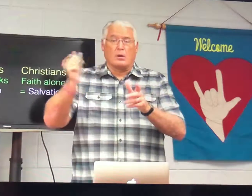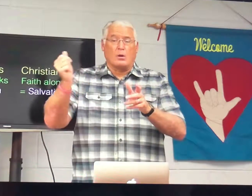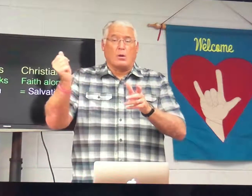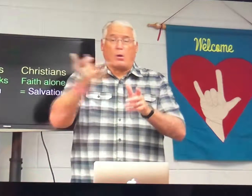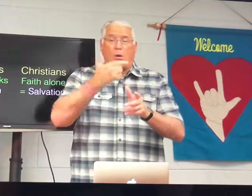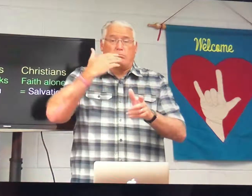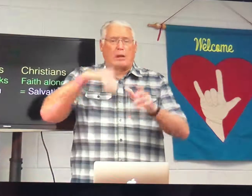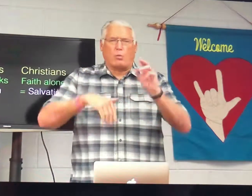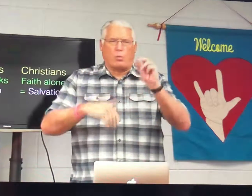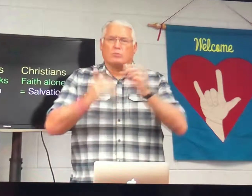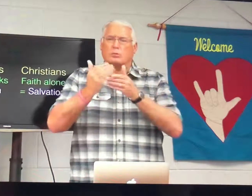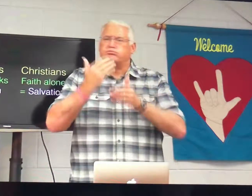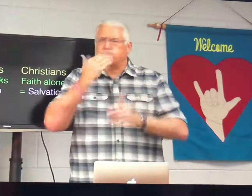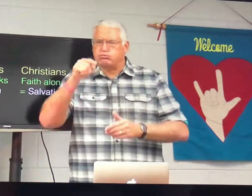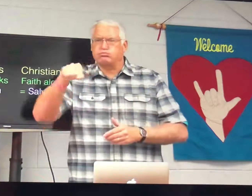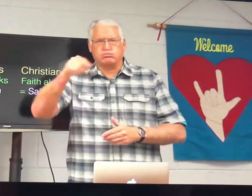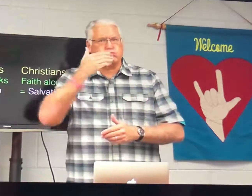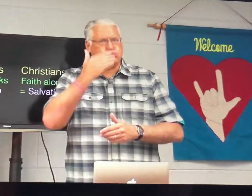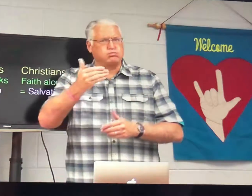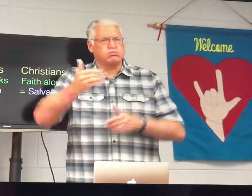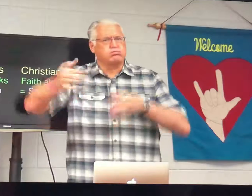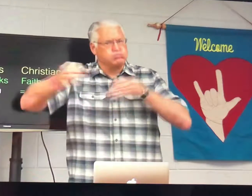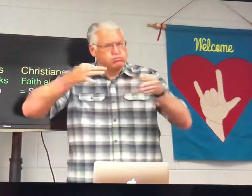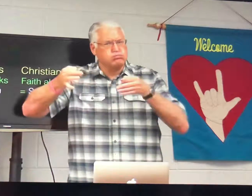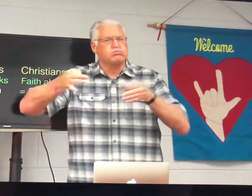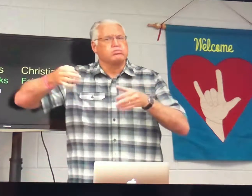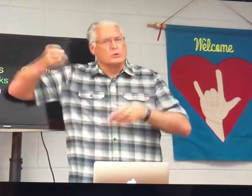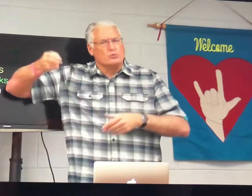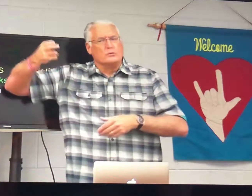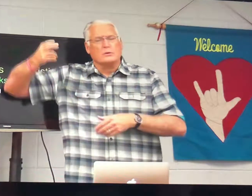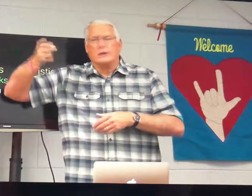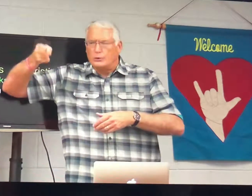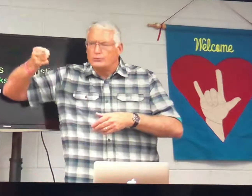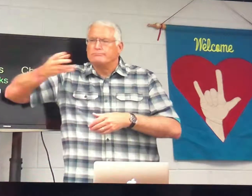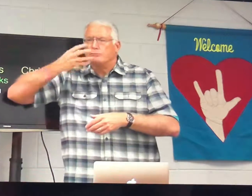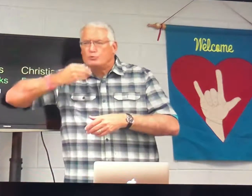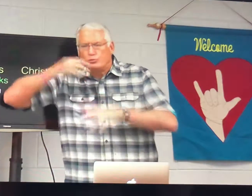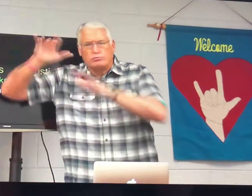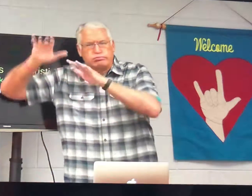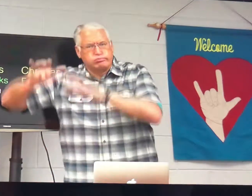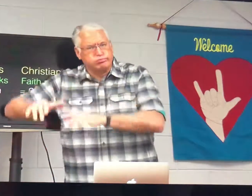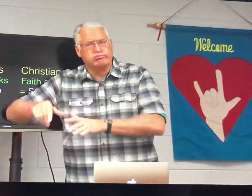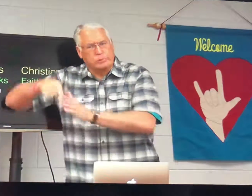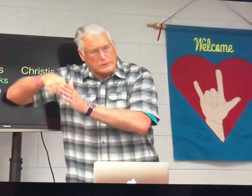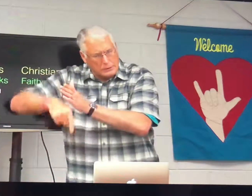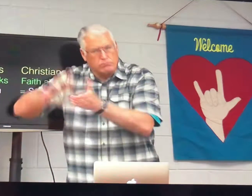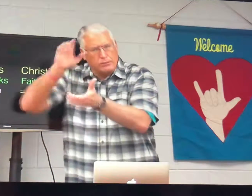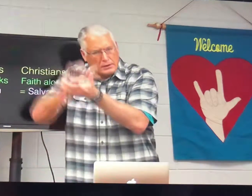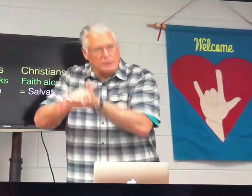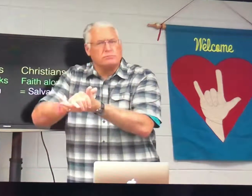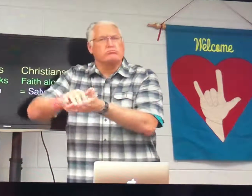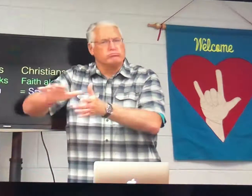Well, it has been something of a lost season here for Baltimore, and Buck Showalter, the Orioles, coming in